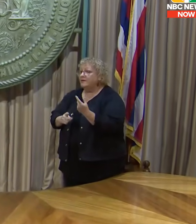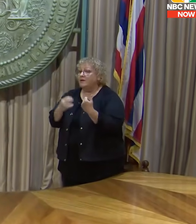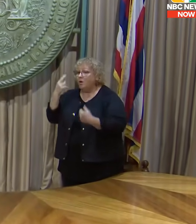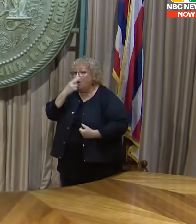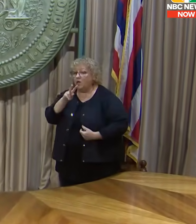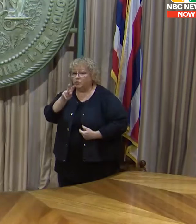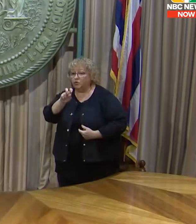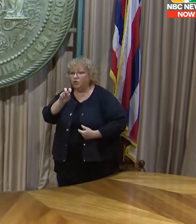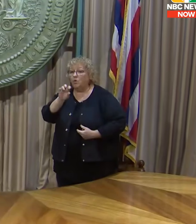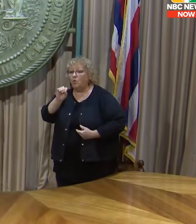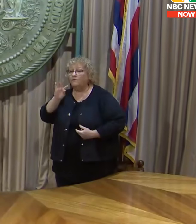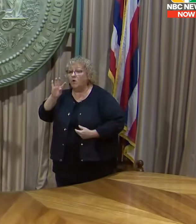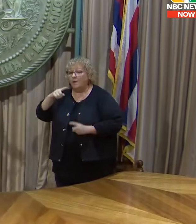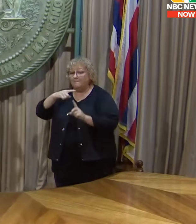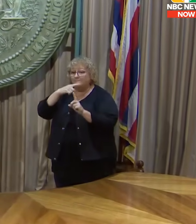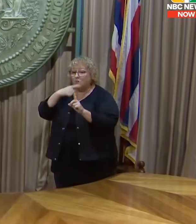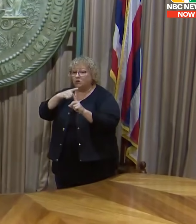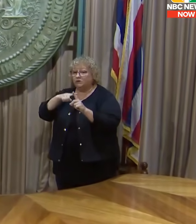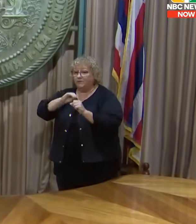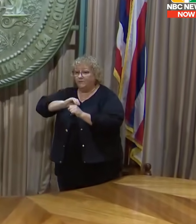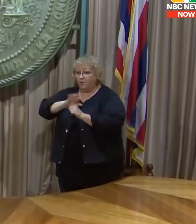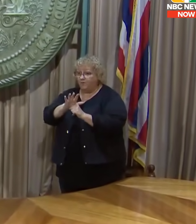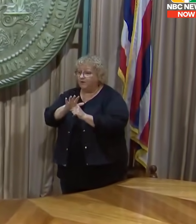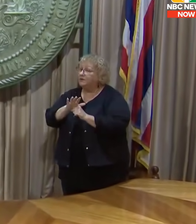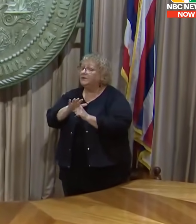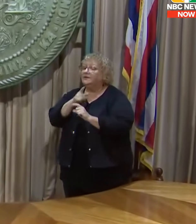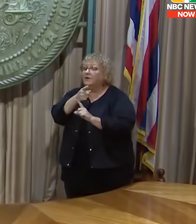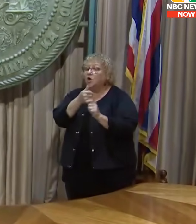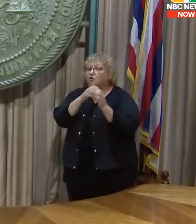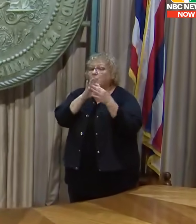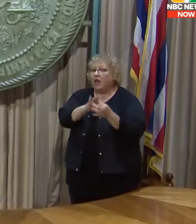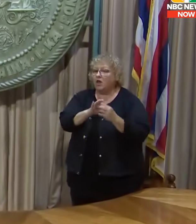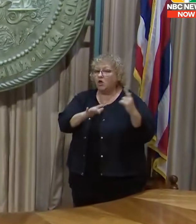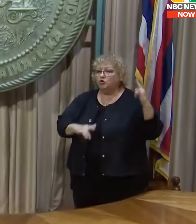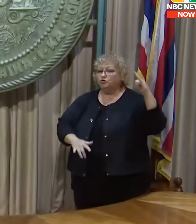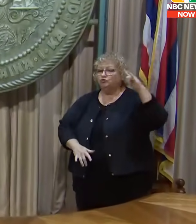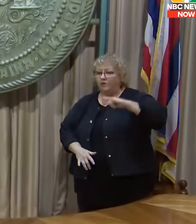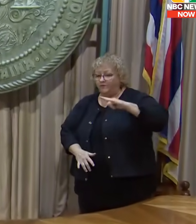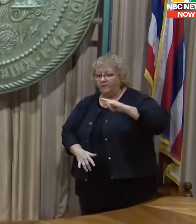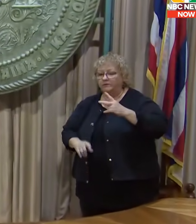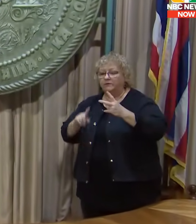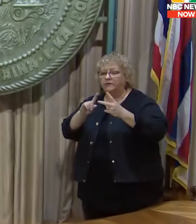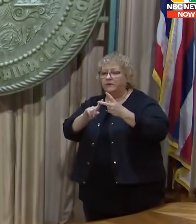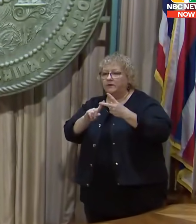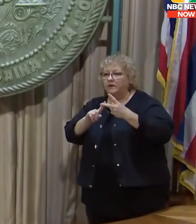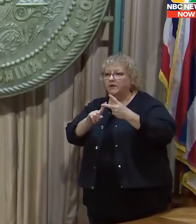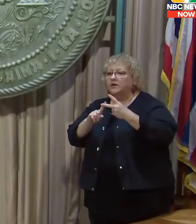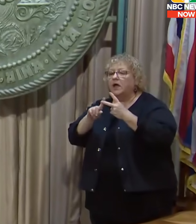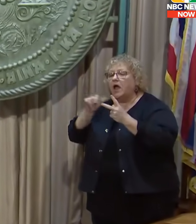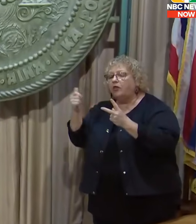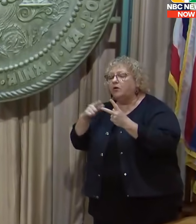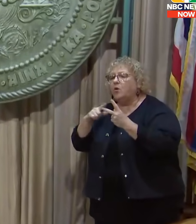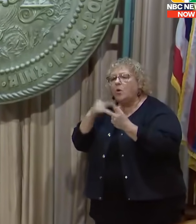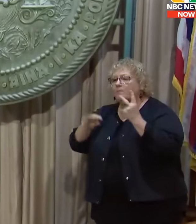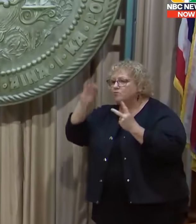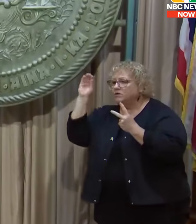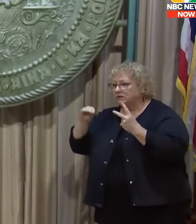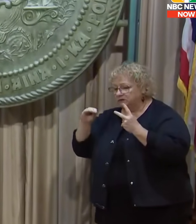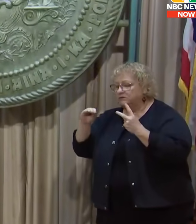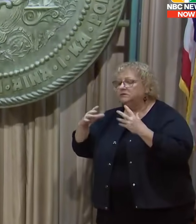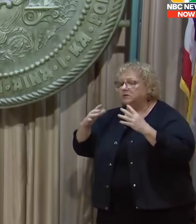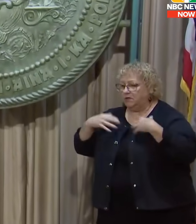Hawaii's 204 positive cases are travel related, and how many are the result of community spread as far as you know?